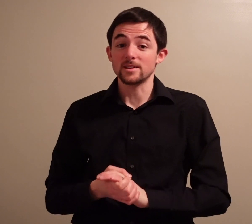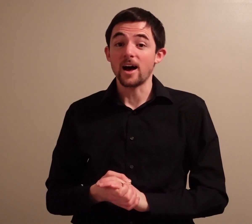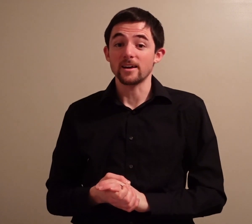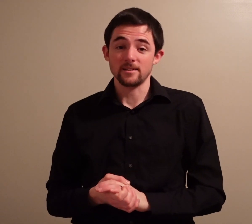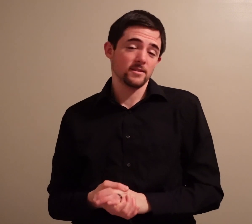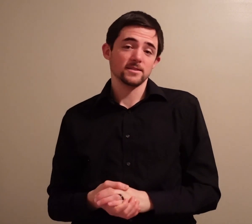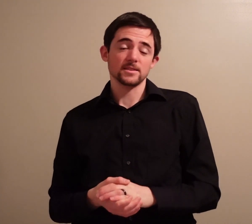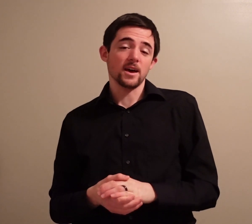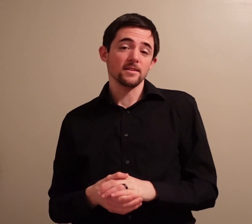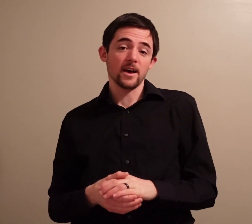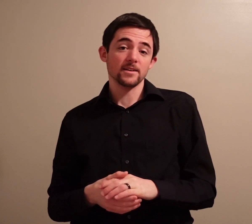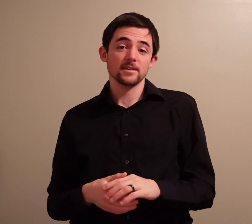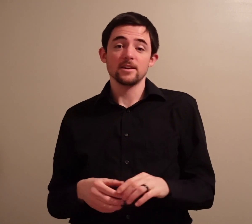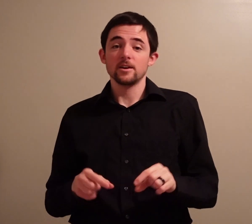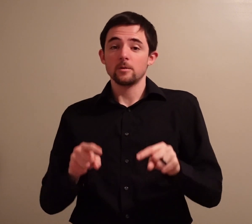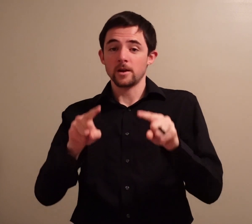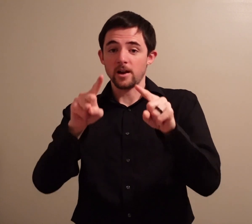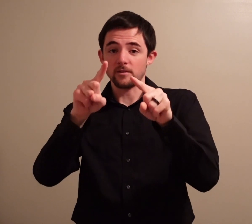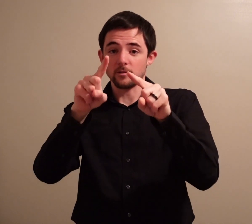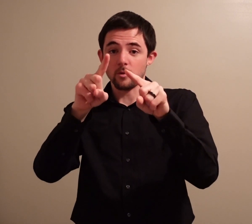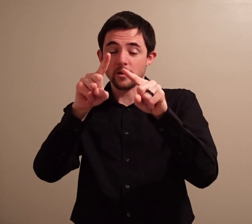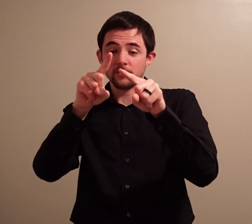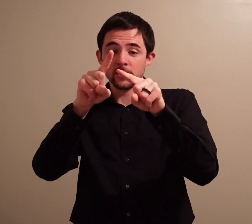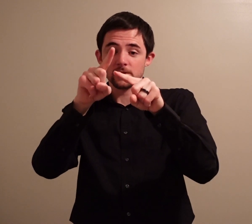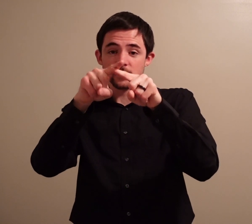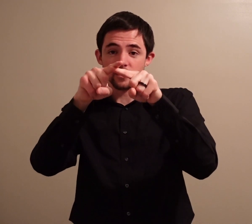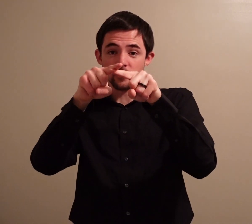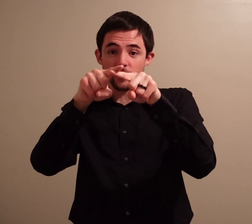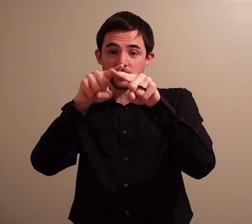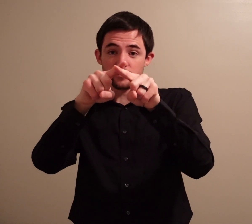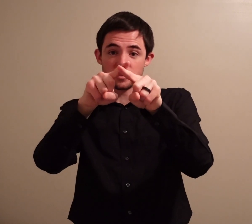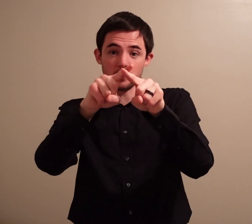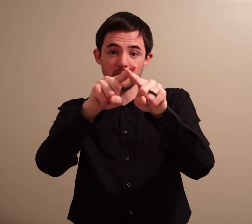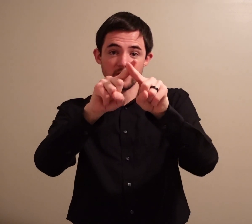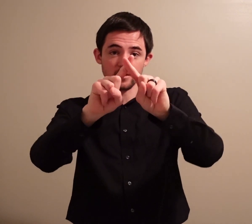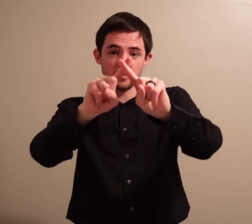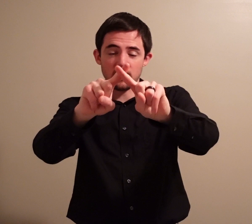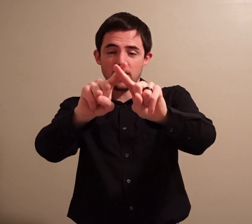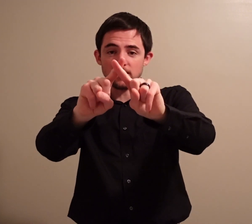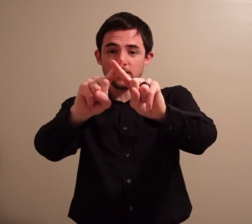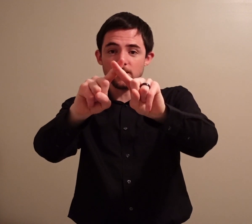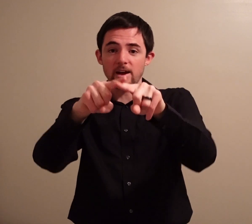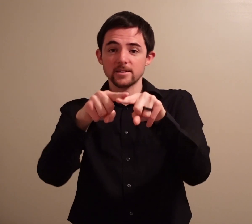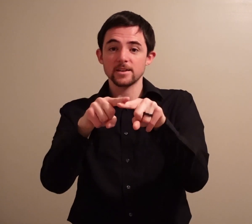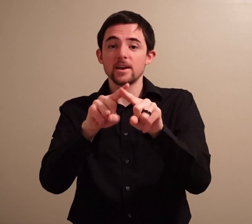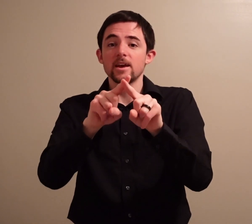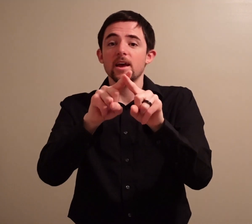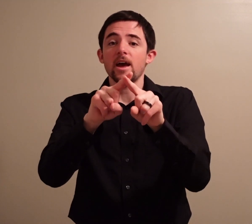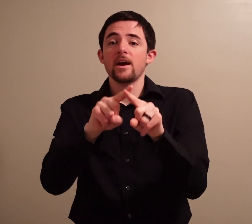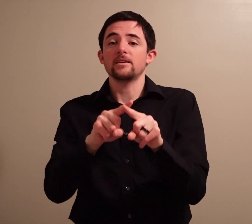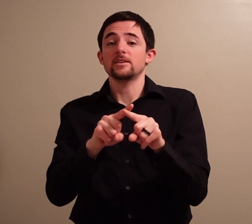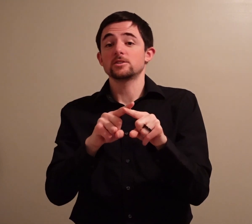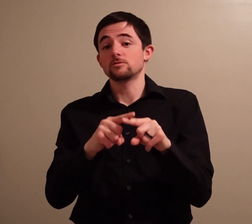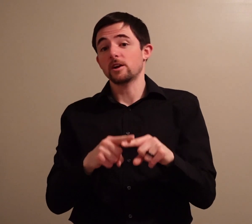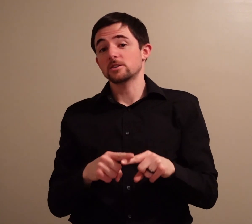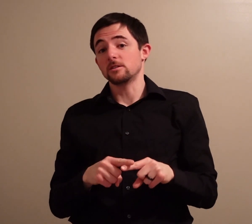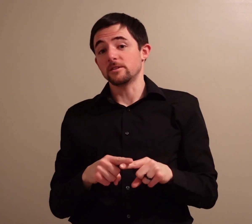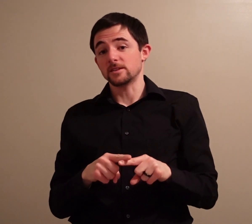rely. To sign that, we're going to have our pointer fingers. They cross over top of each other, they make a little X, and it's directional in this